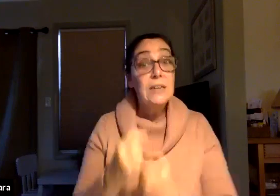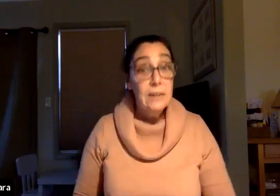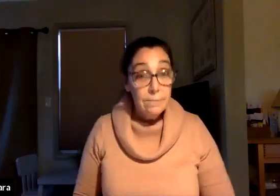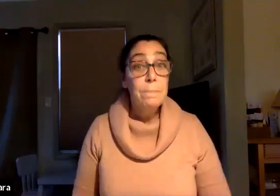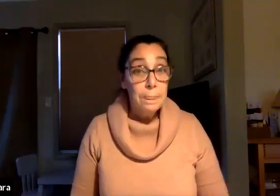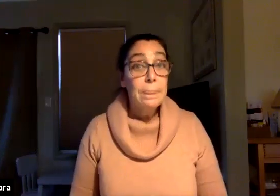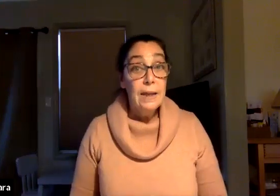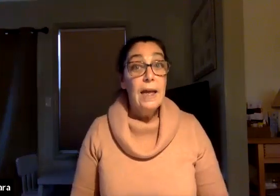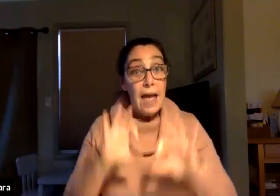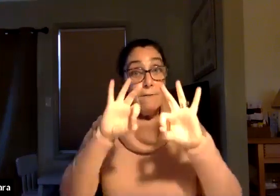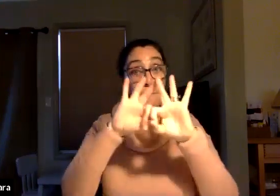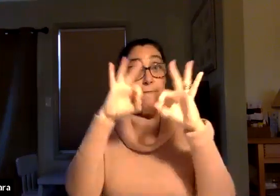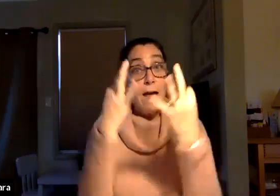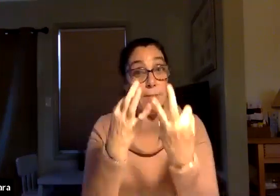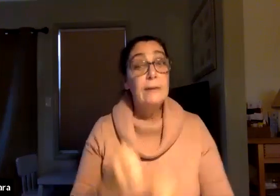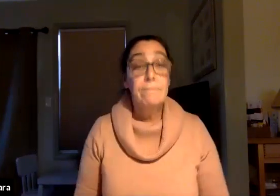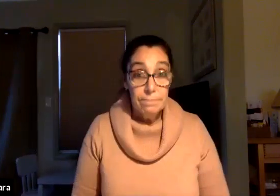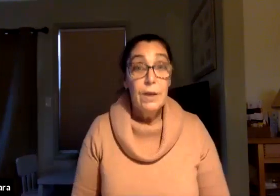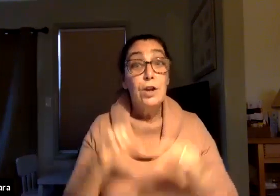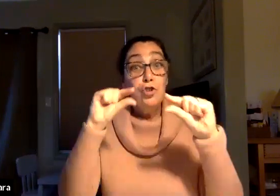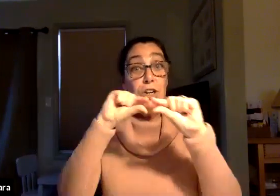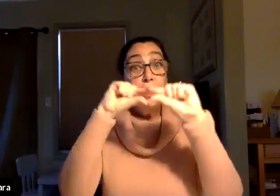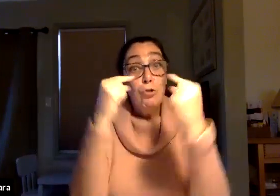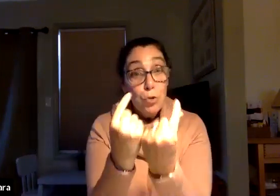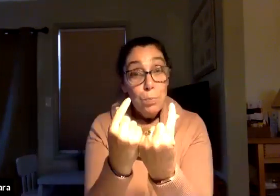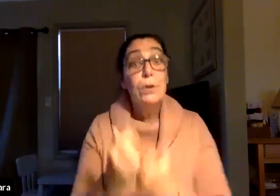T. F, family. G, group.